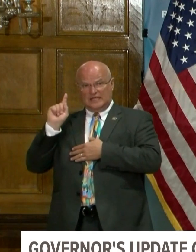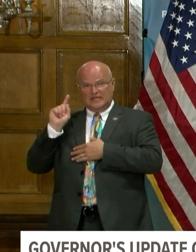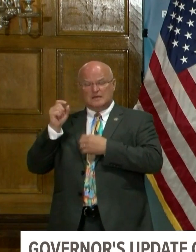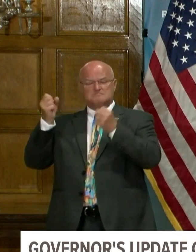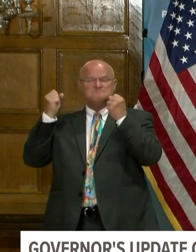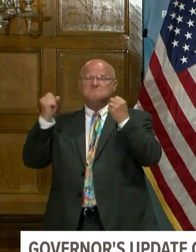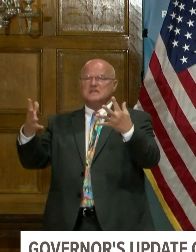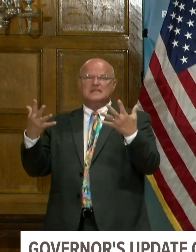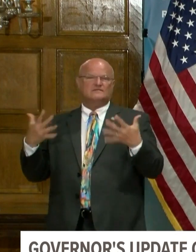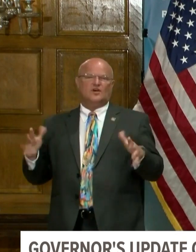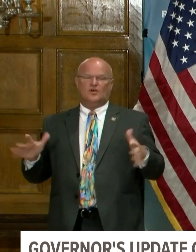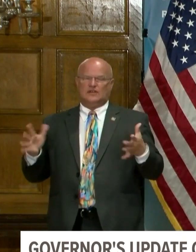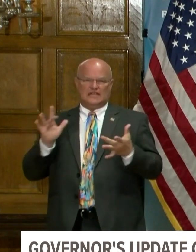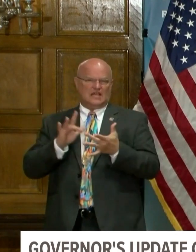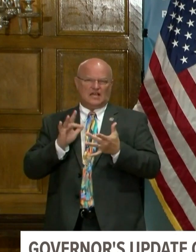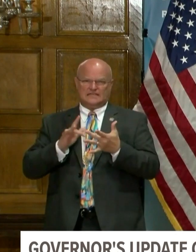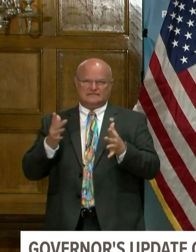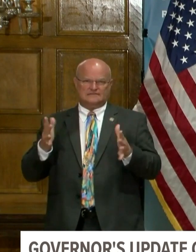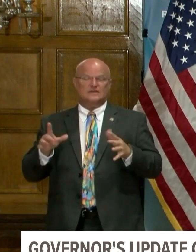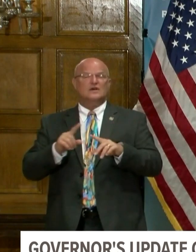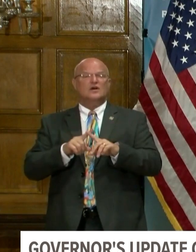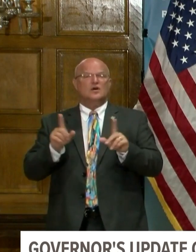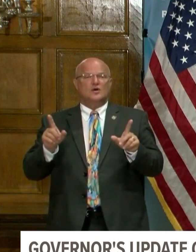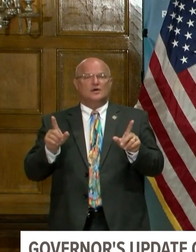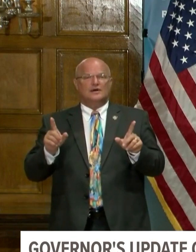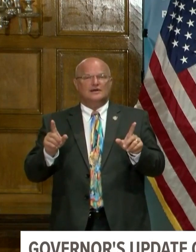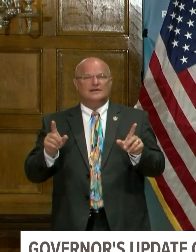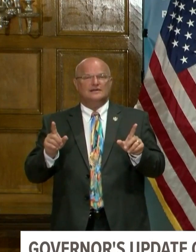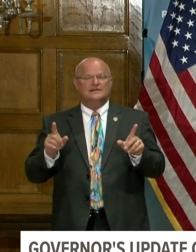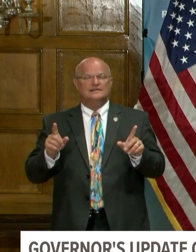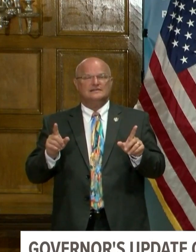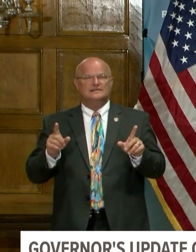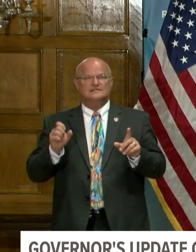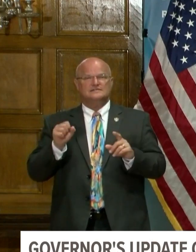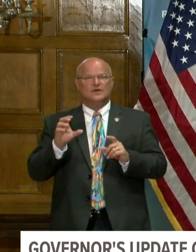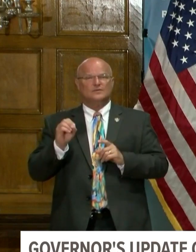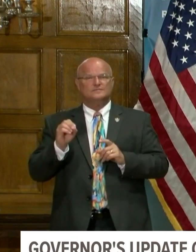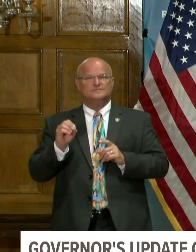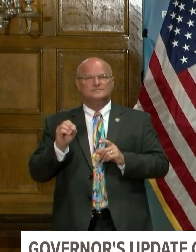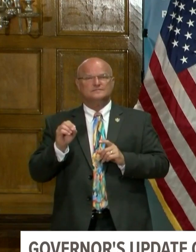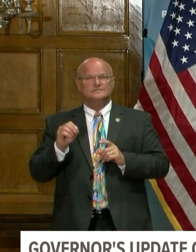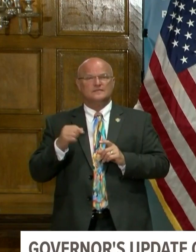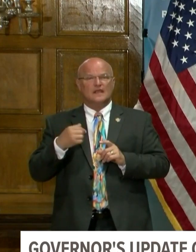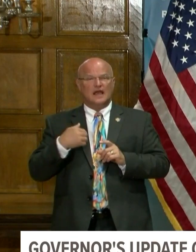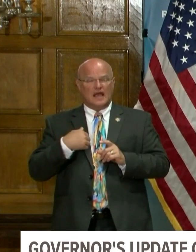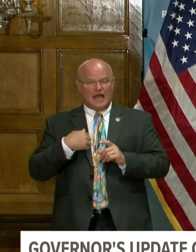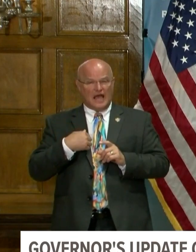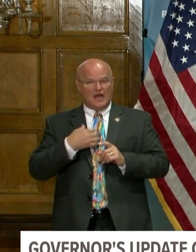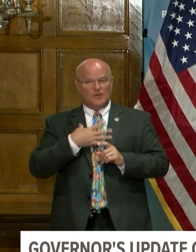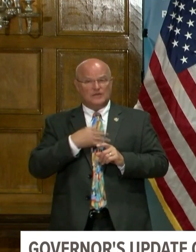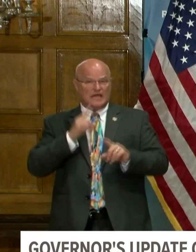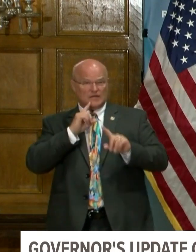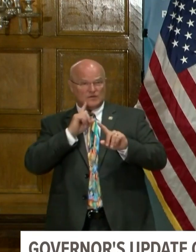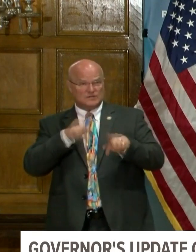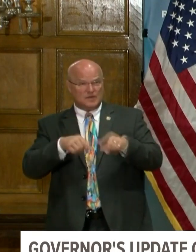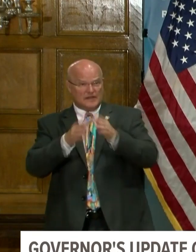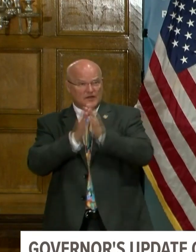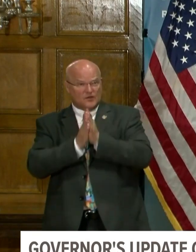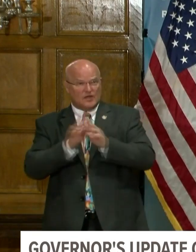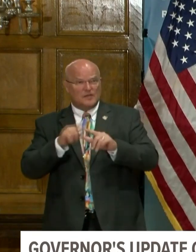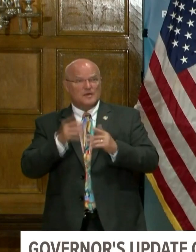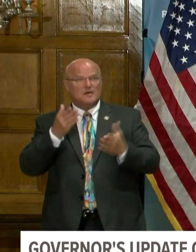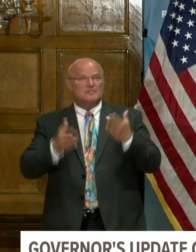vast majority of them would have been contacted. But so I'd love to respond to that request, but